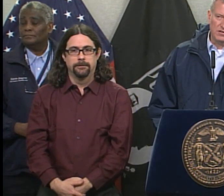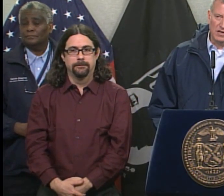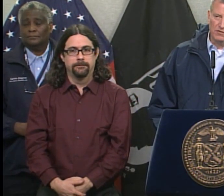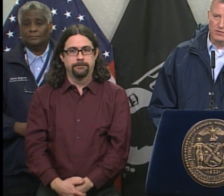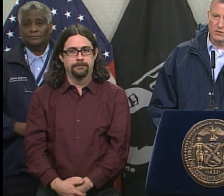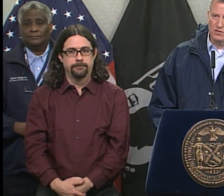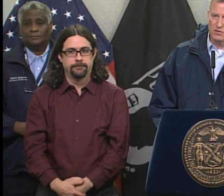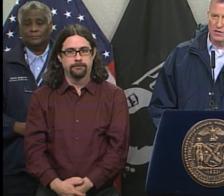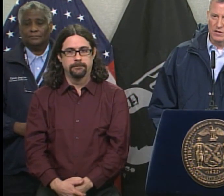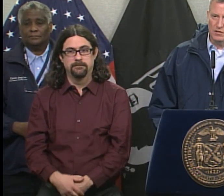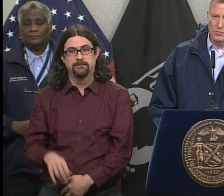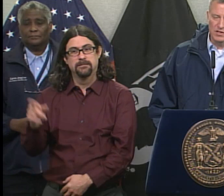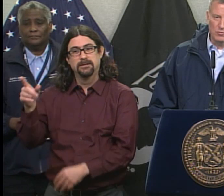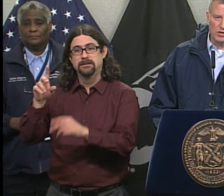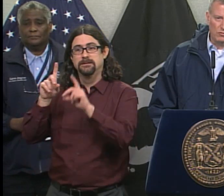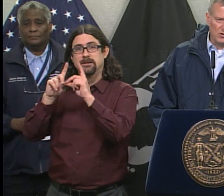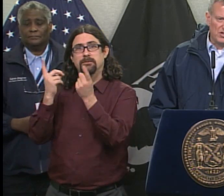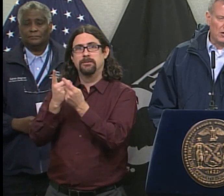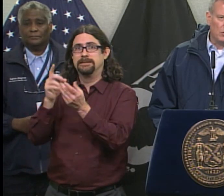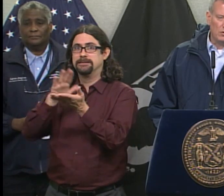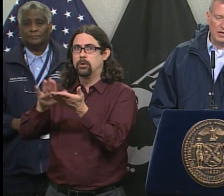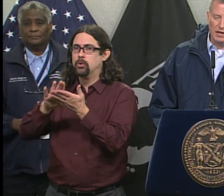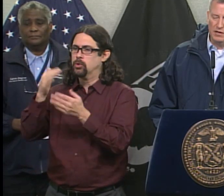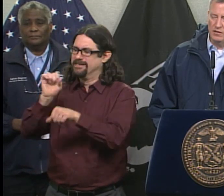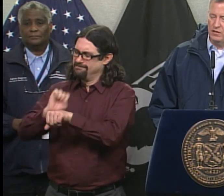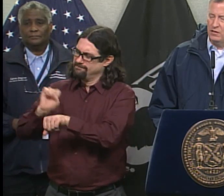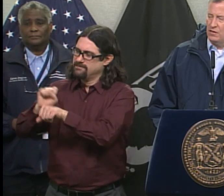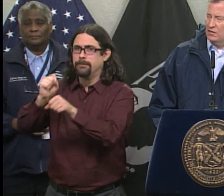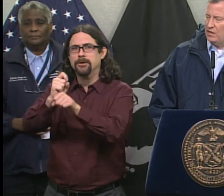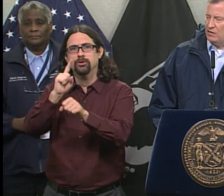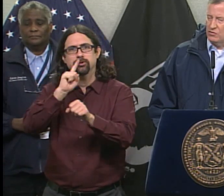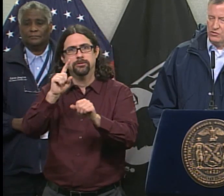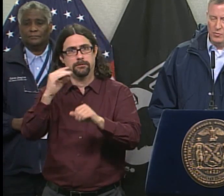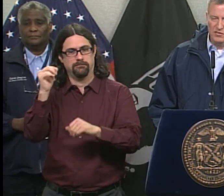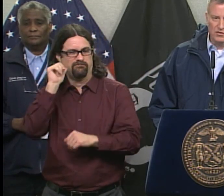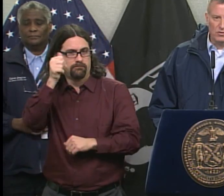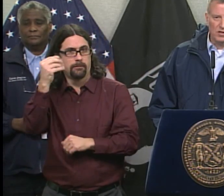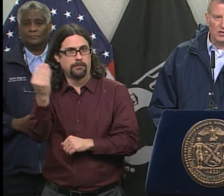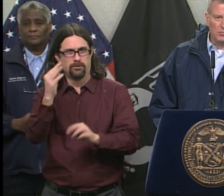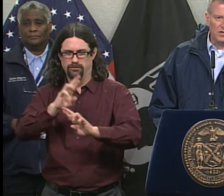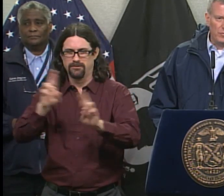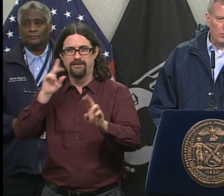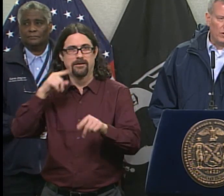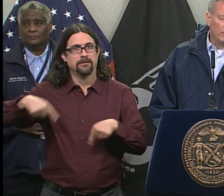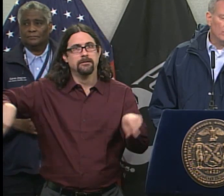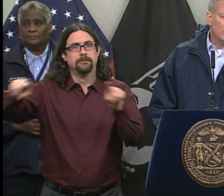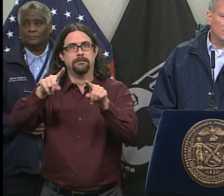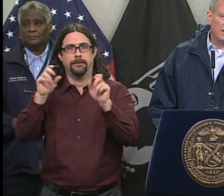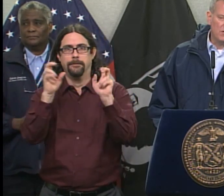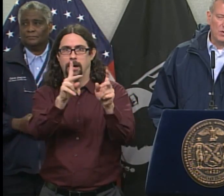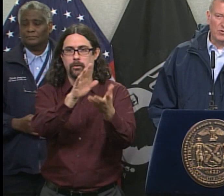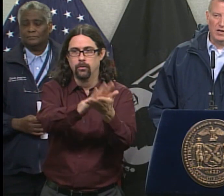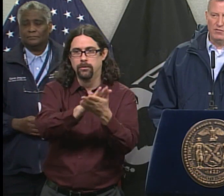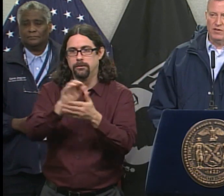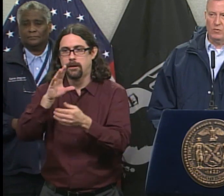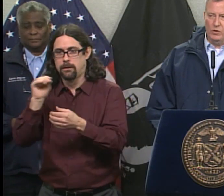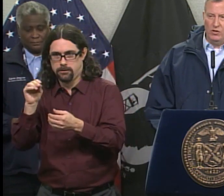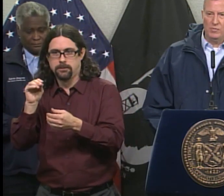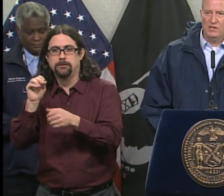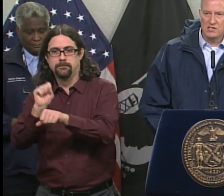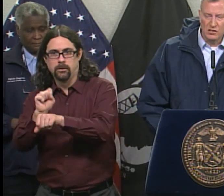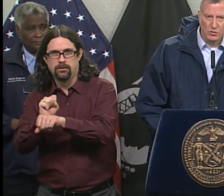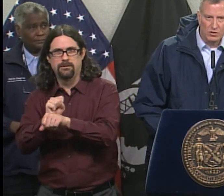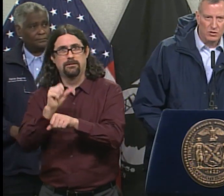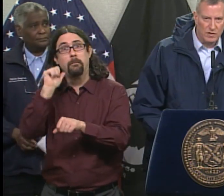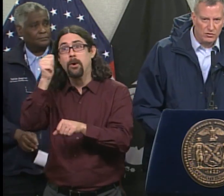our entire focus is on the Monday morning rush hour and getting our school buses running Monday morning. Let's remember, everything will